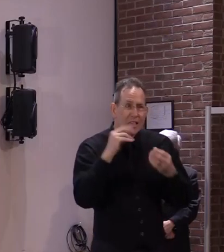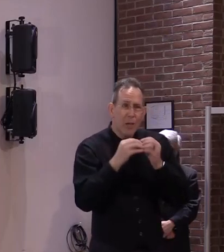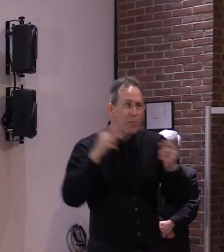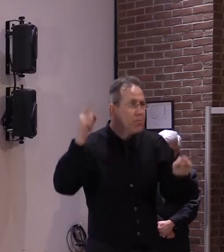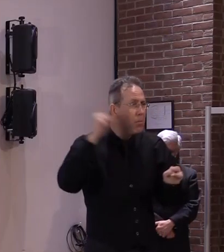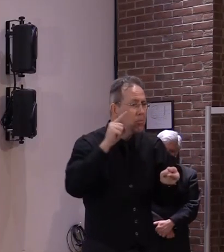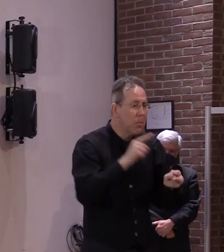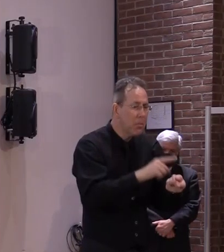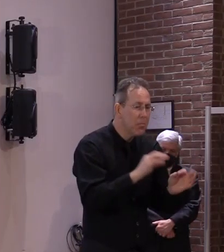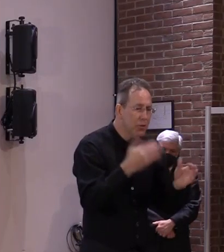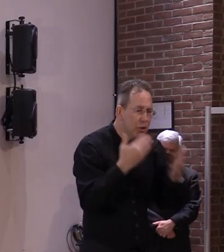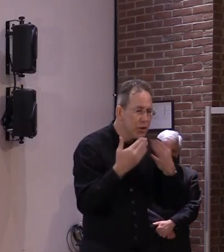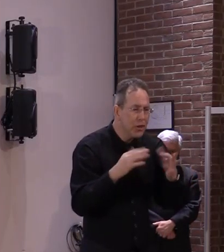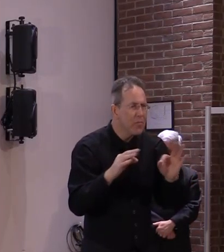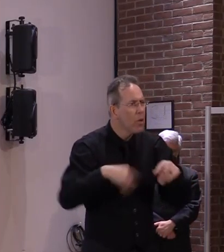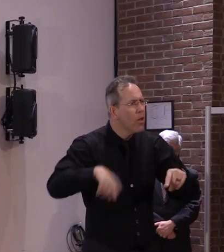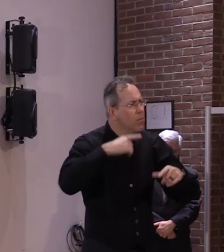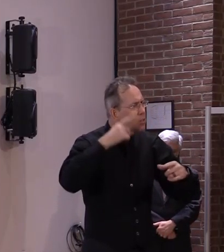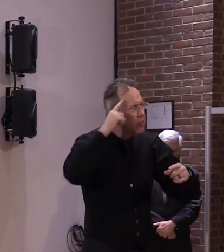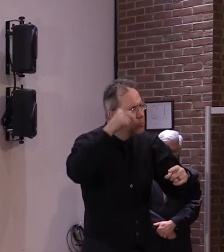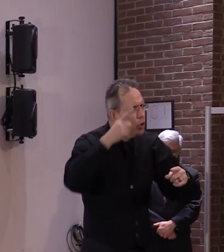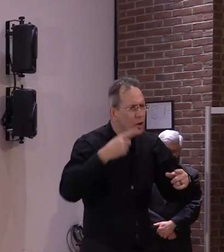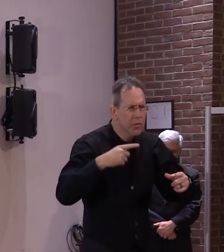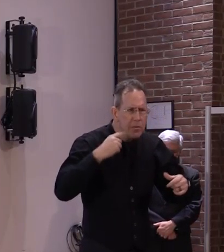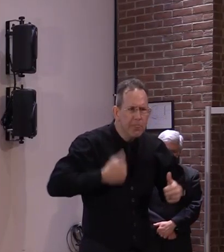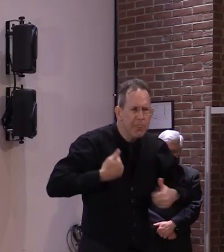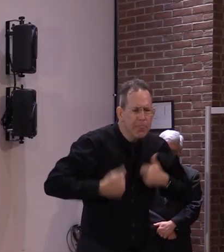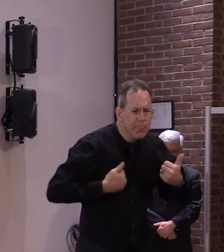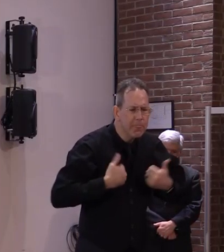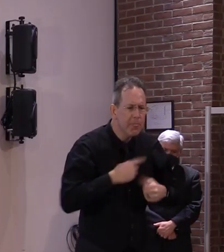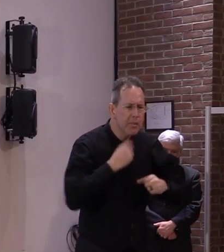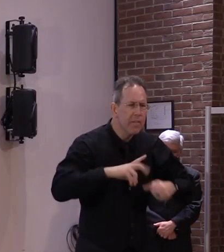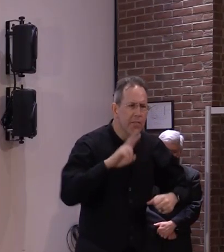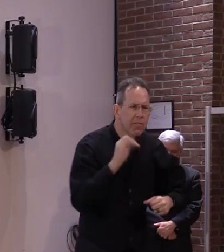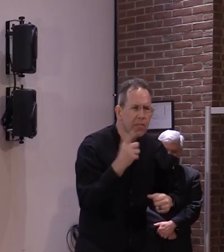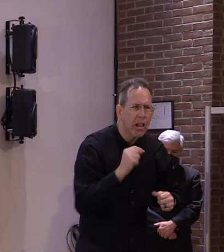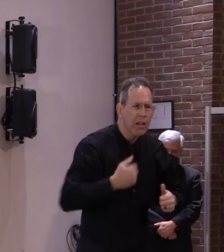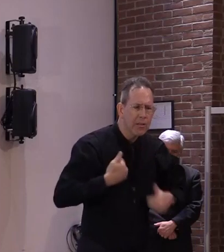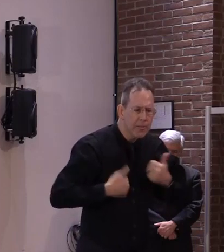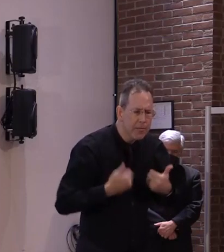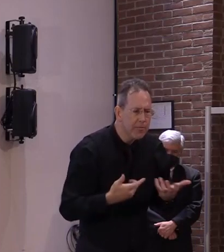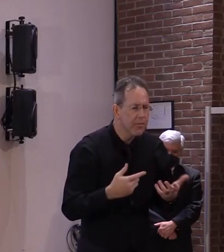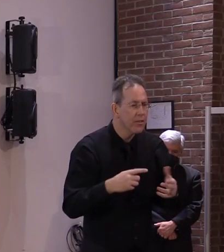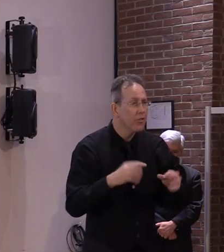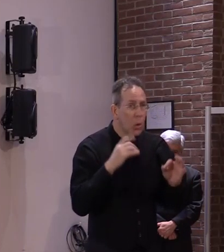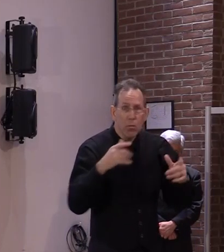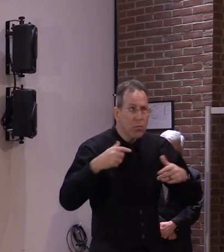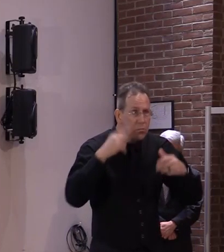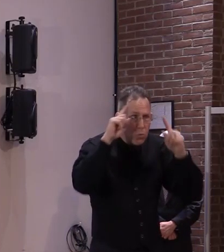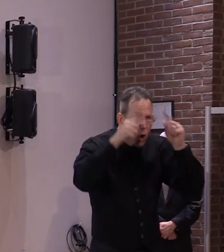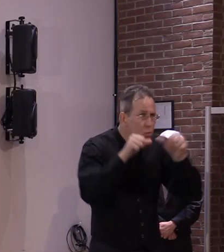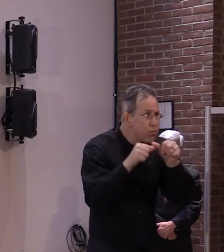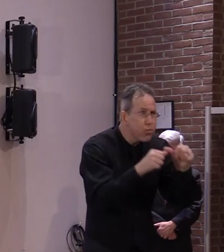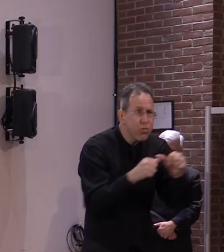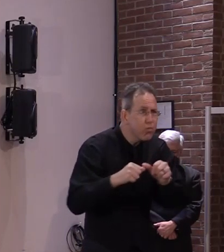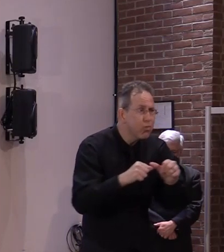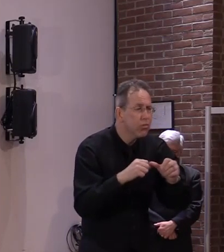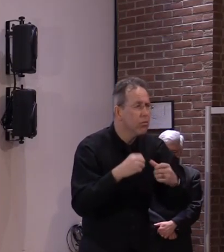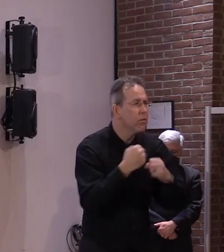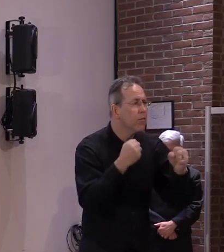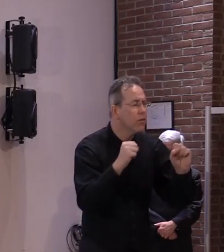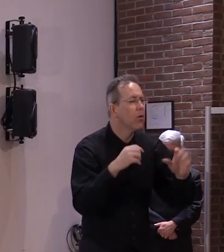open up our schools to in-person instruction, which we know is critical to the well-being of our kids. And we'll be